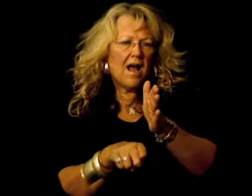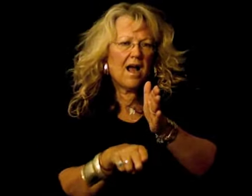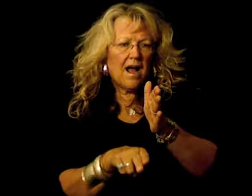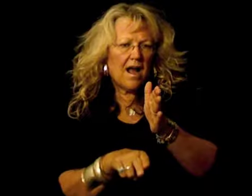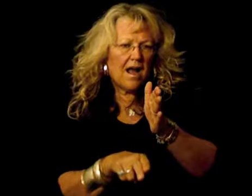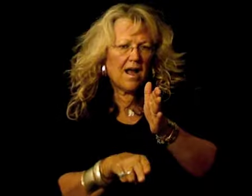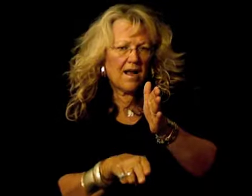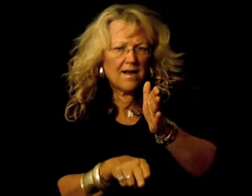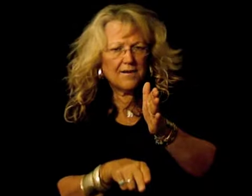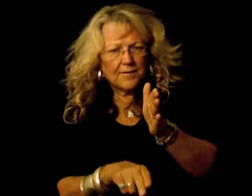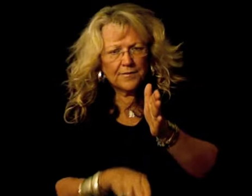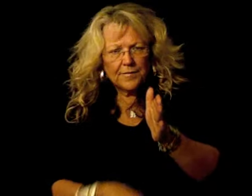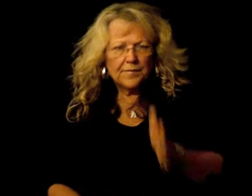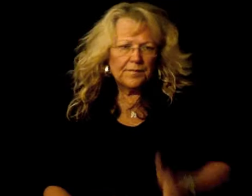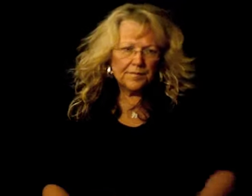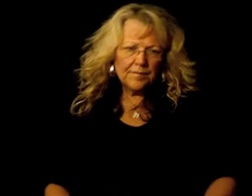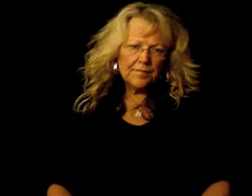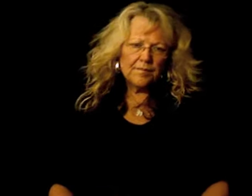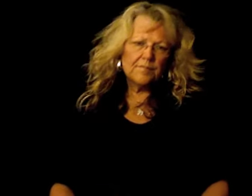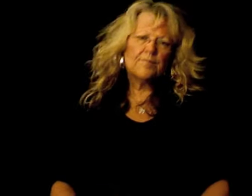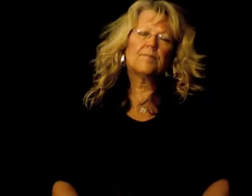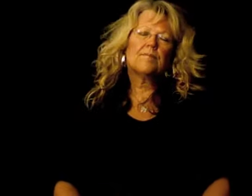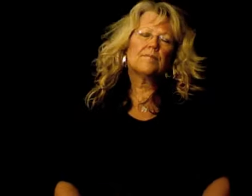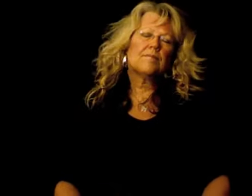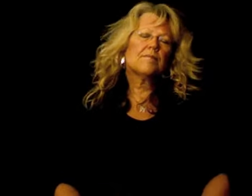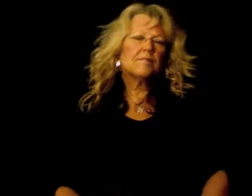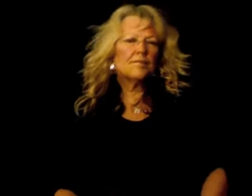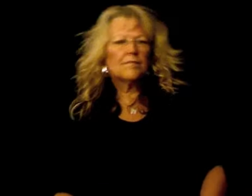Thank you.